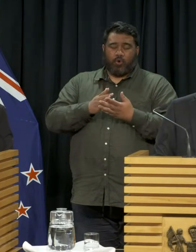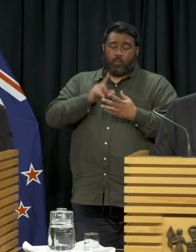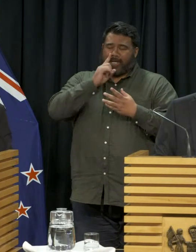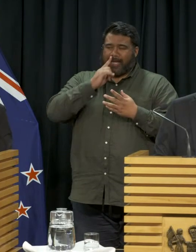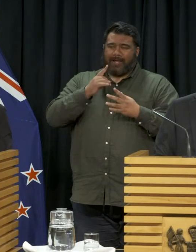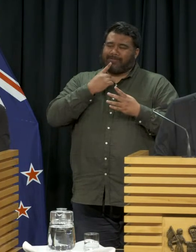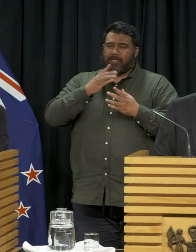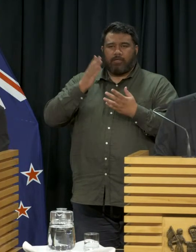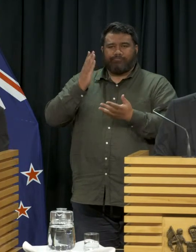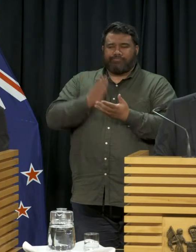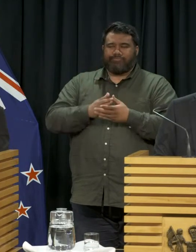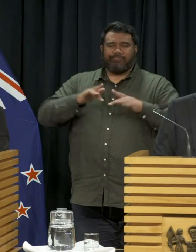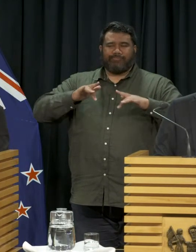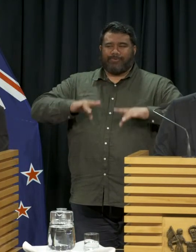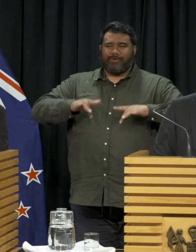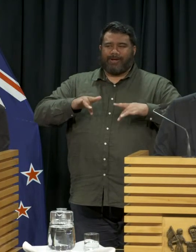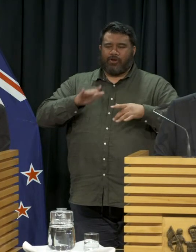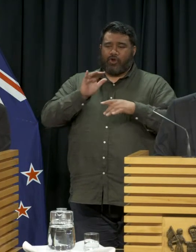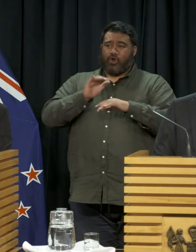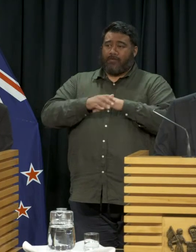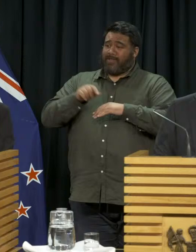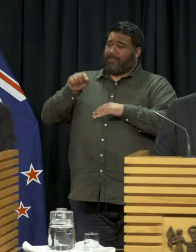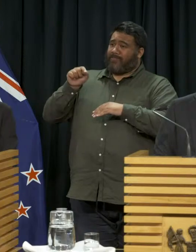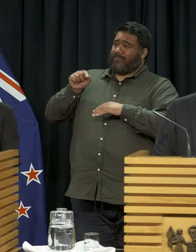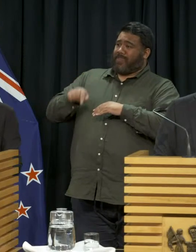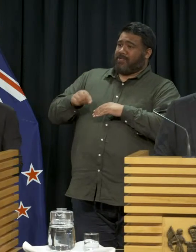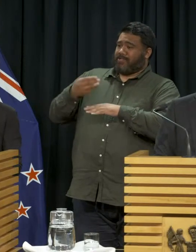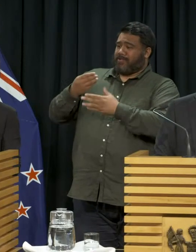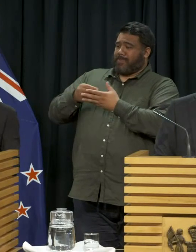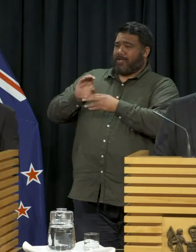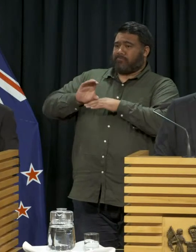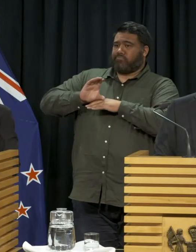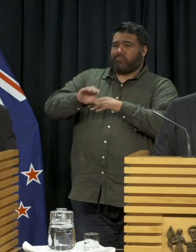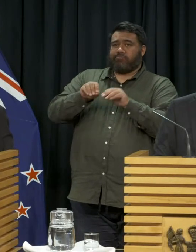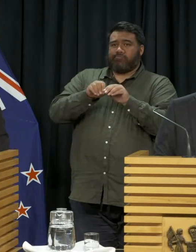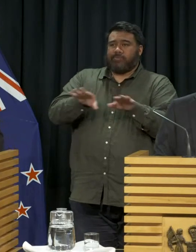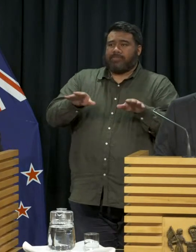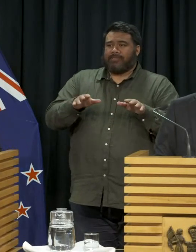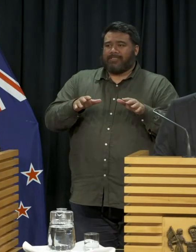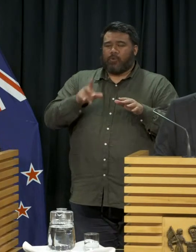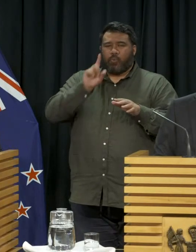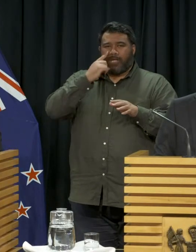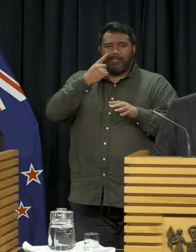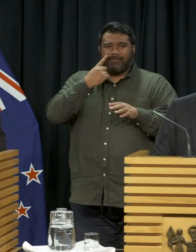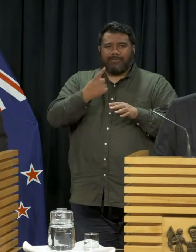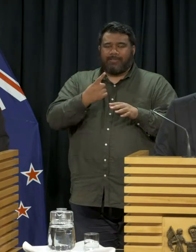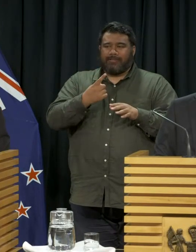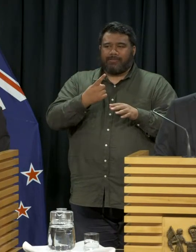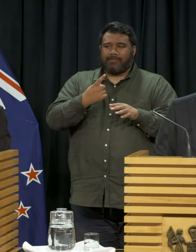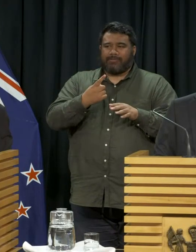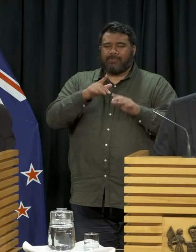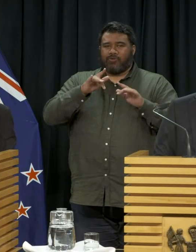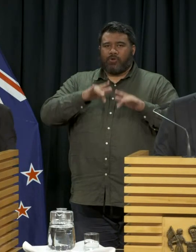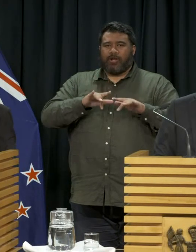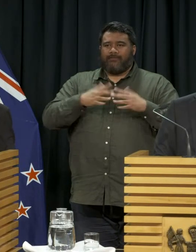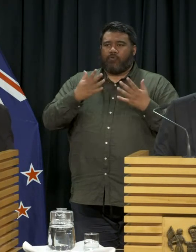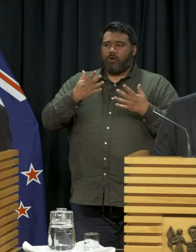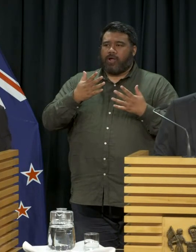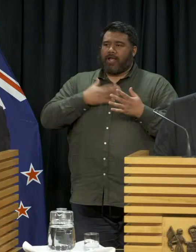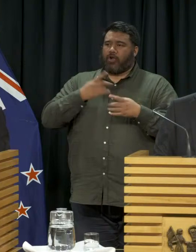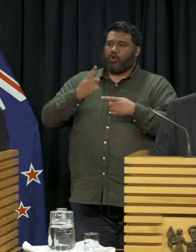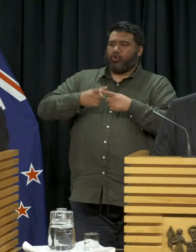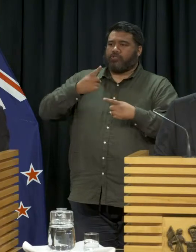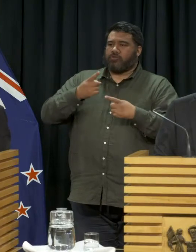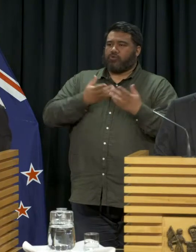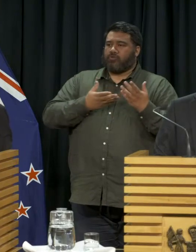would see the impacts of this primary mental health rollout as a point of intervention for our acute services. I think far too early to